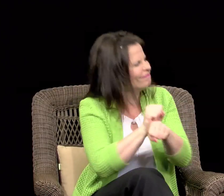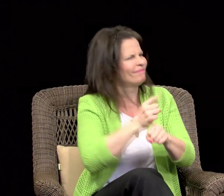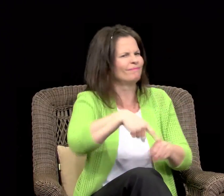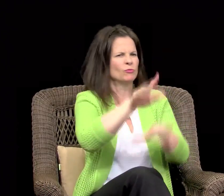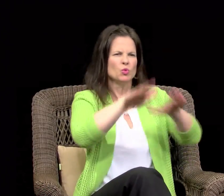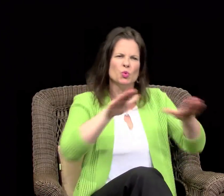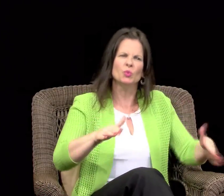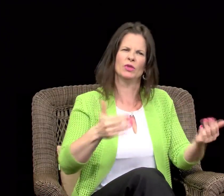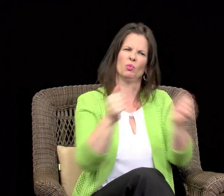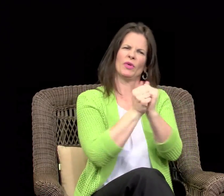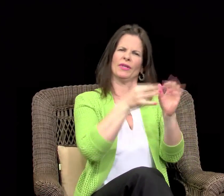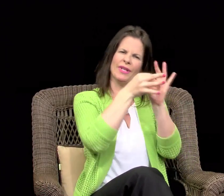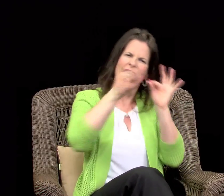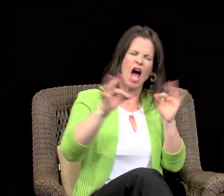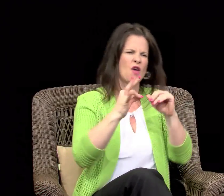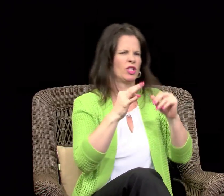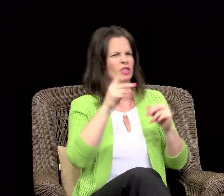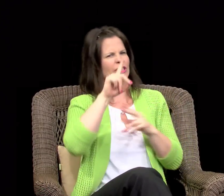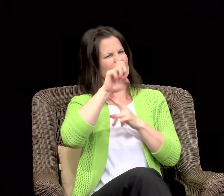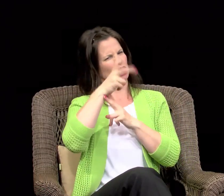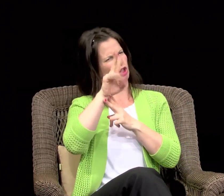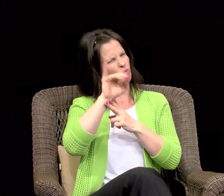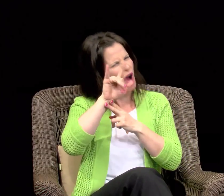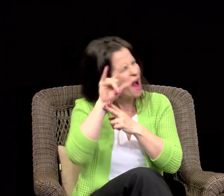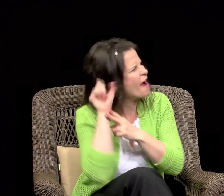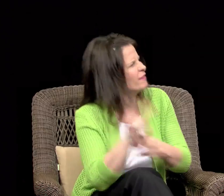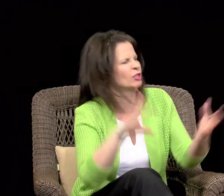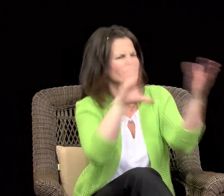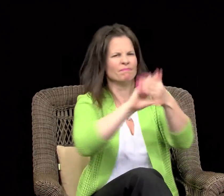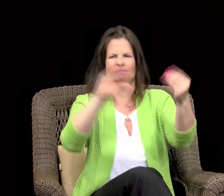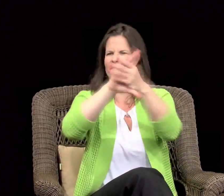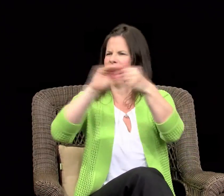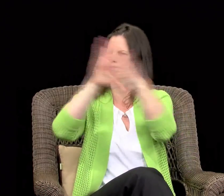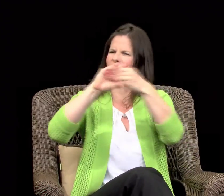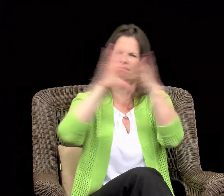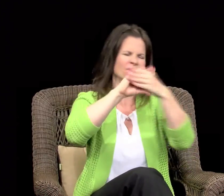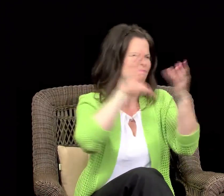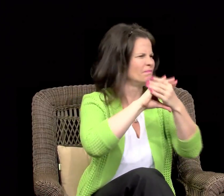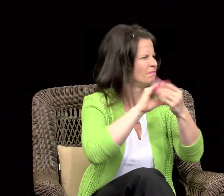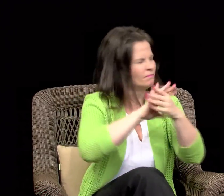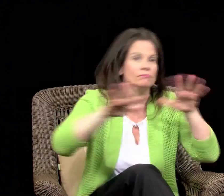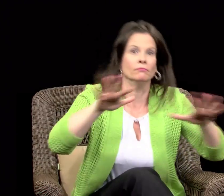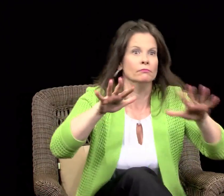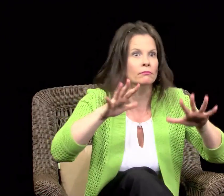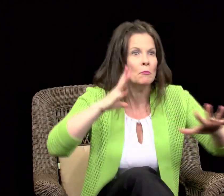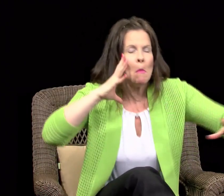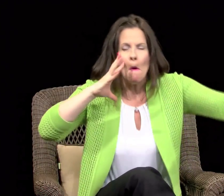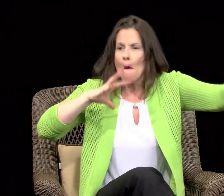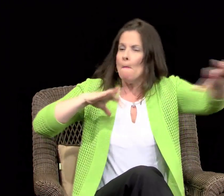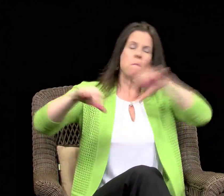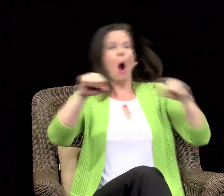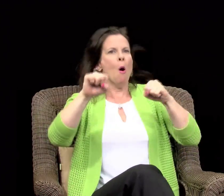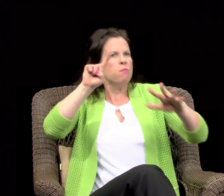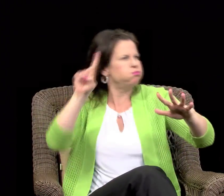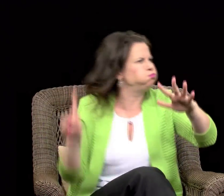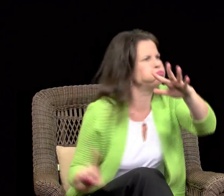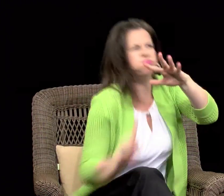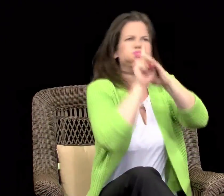that message. He really works with the deaf children, and, you know, and children in